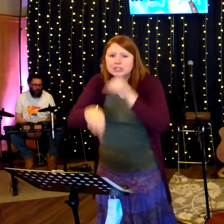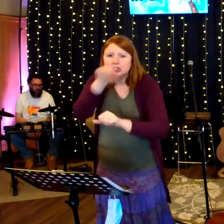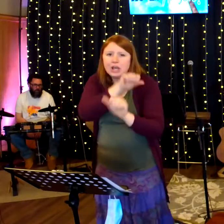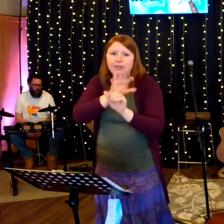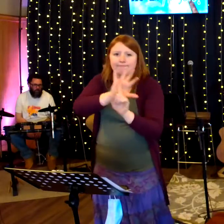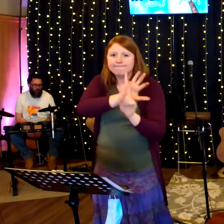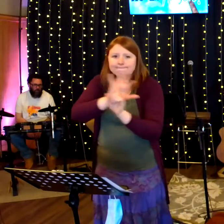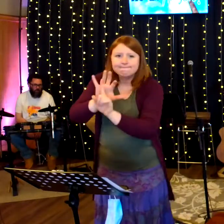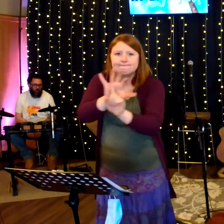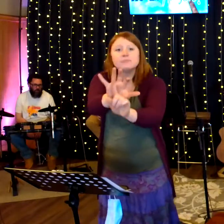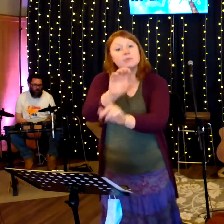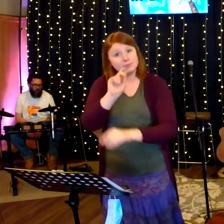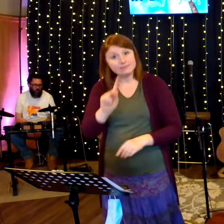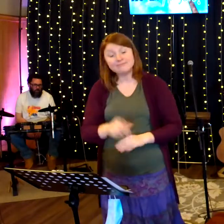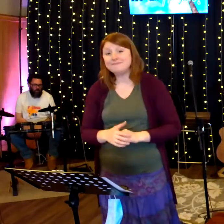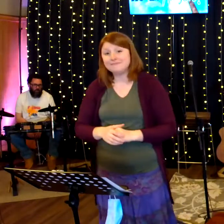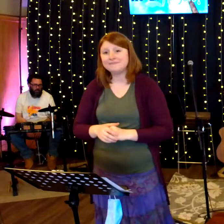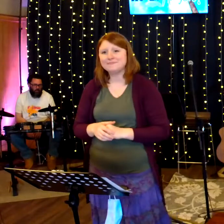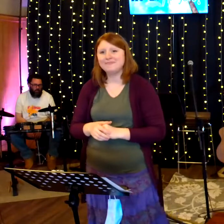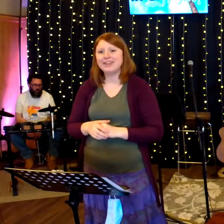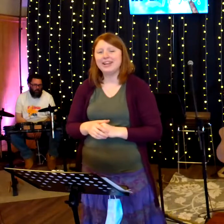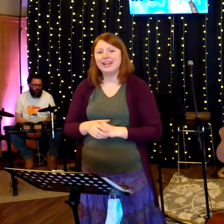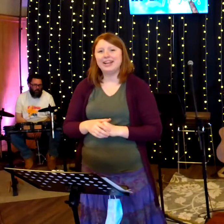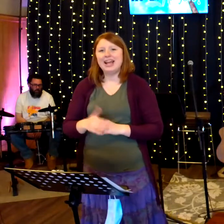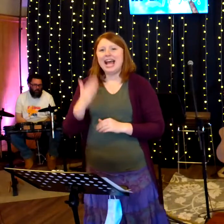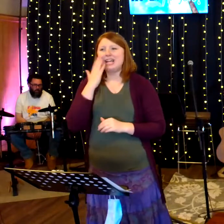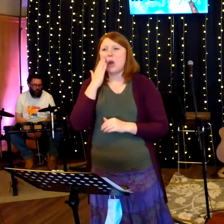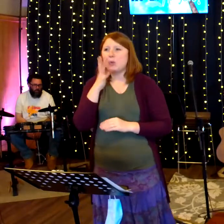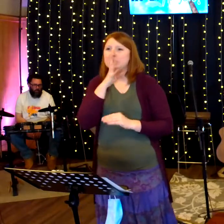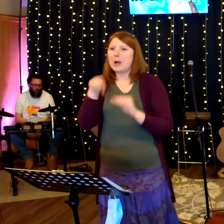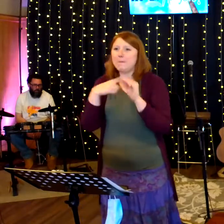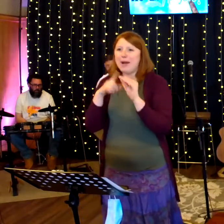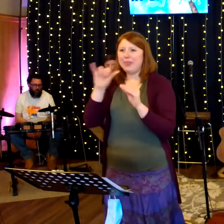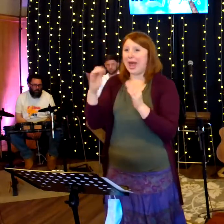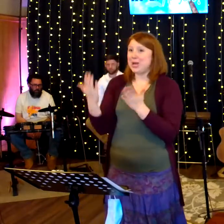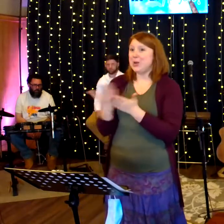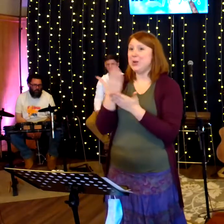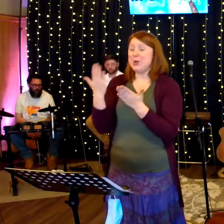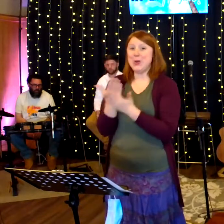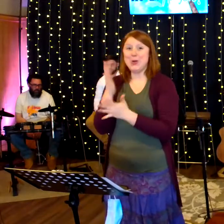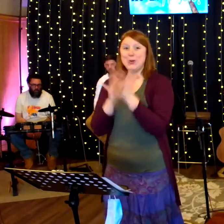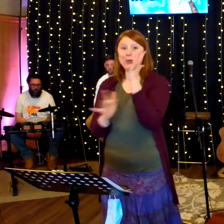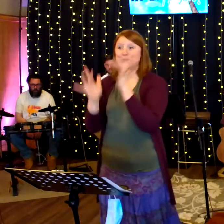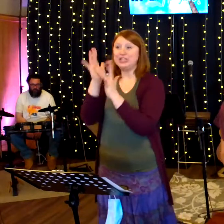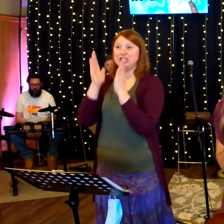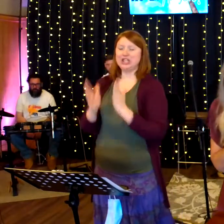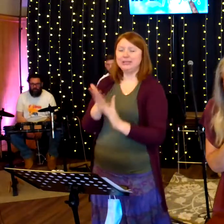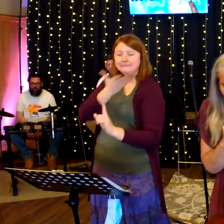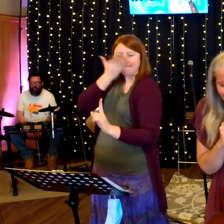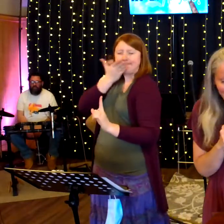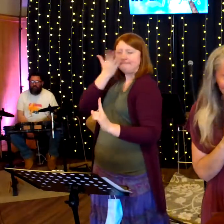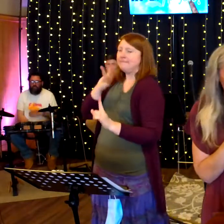want to be a part of that. And everybody knows I always talk about that new Christian smell. So if you are a new Christian, come on over.